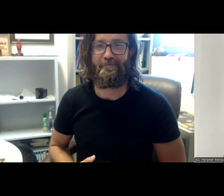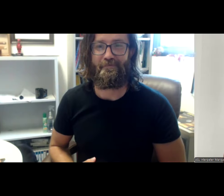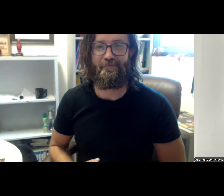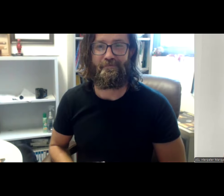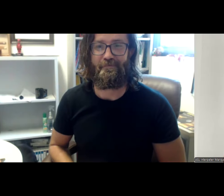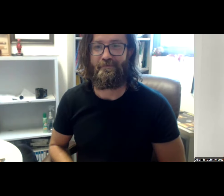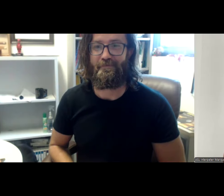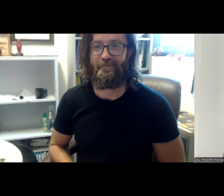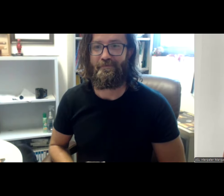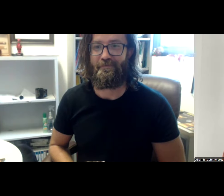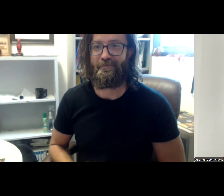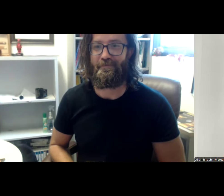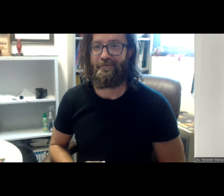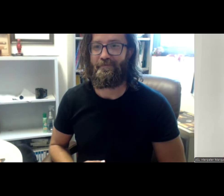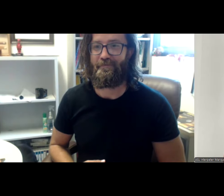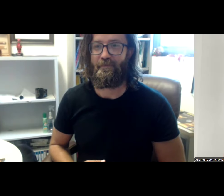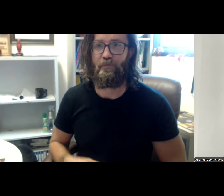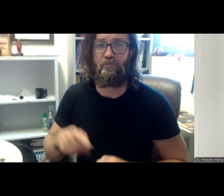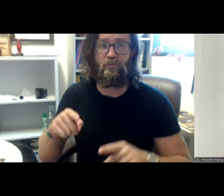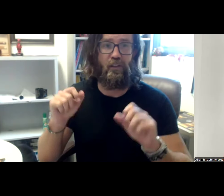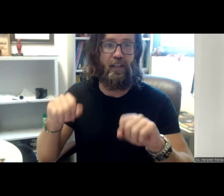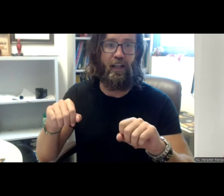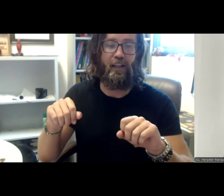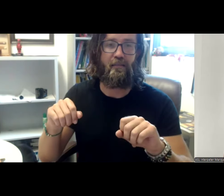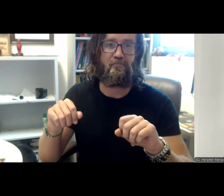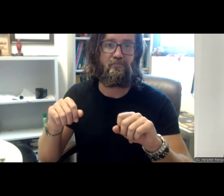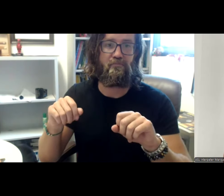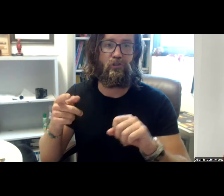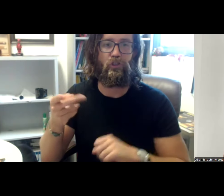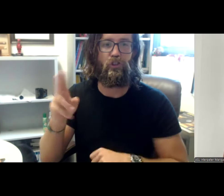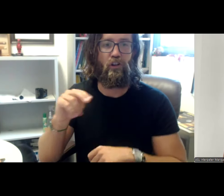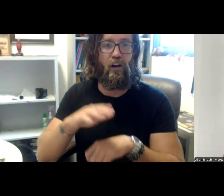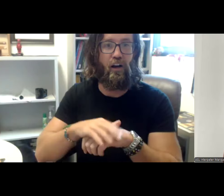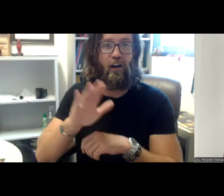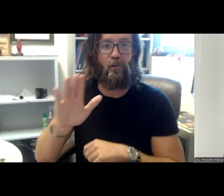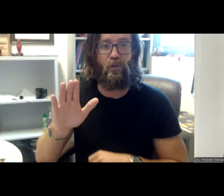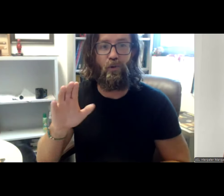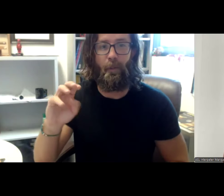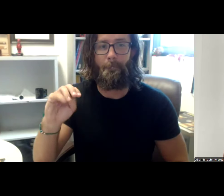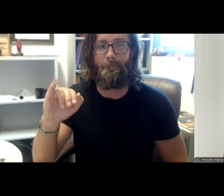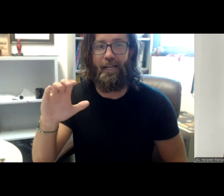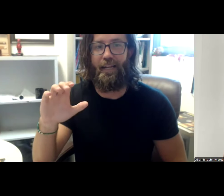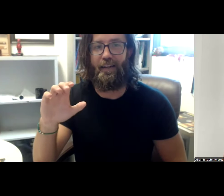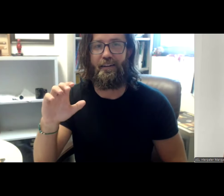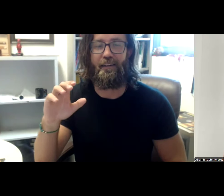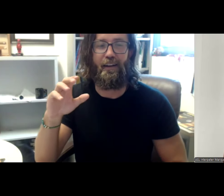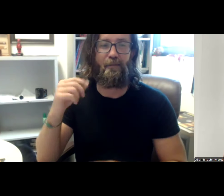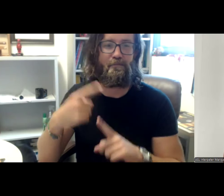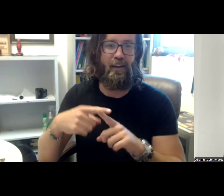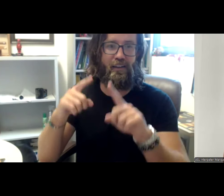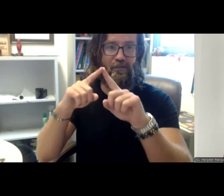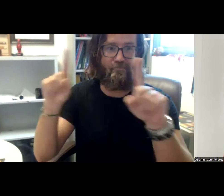post that. And also before we get going, any questions from anyone? You can either turn on your